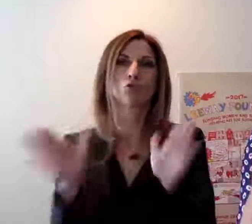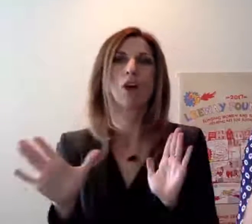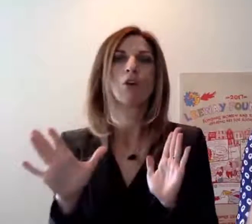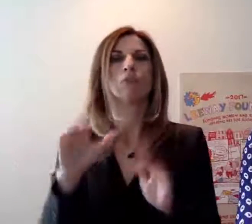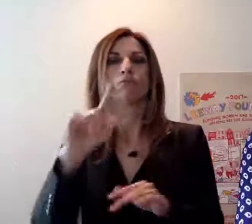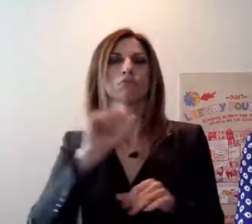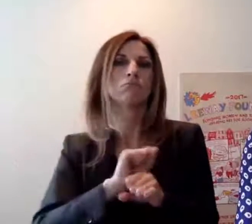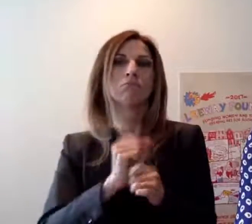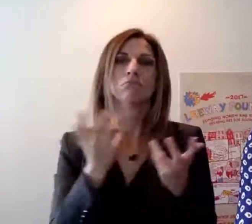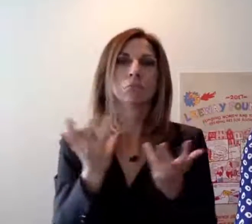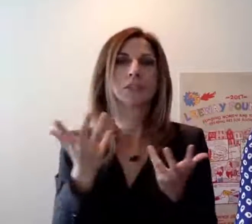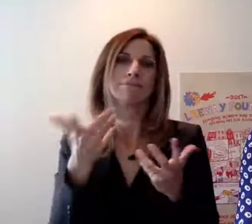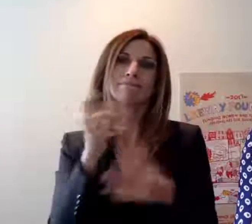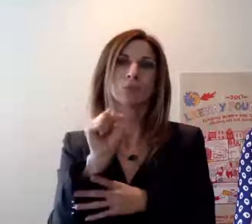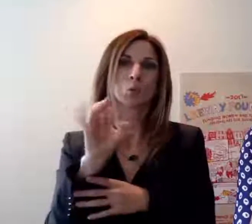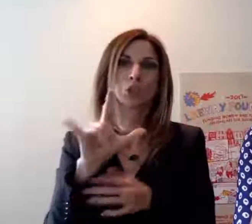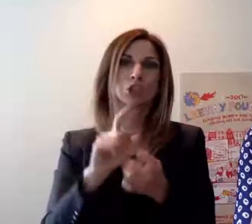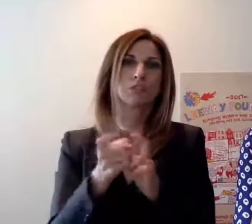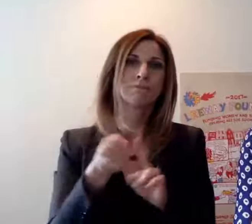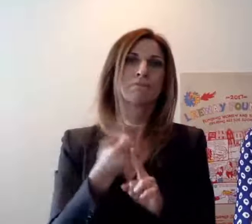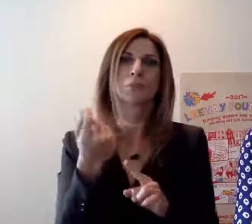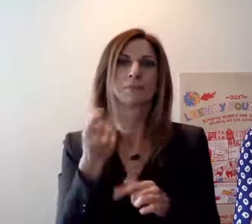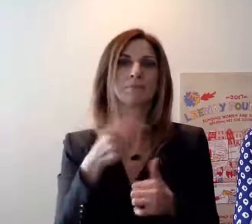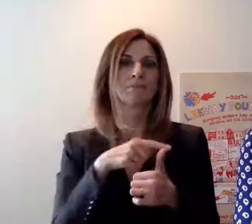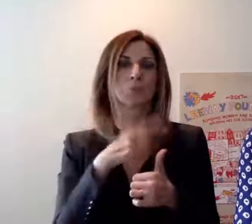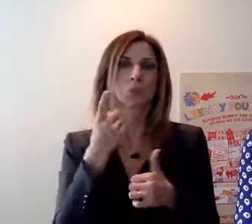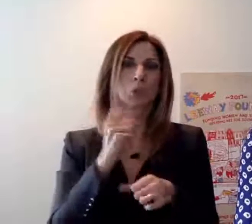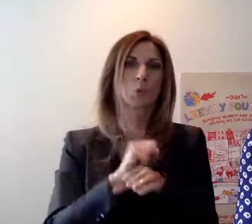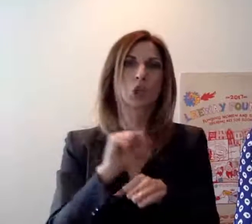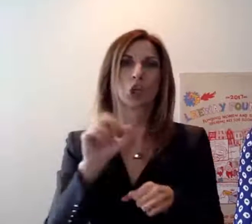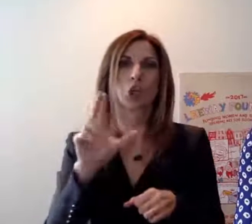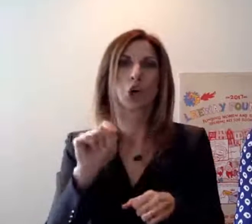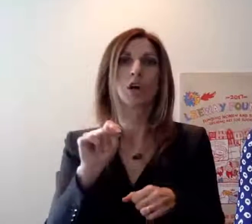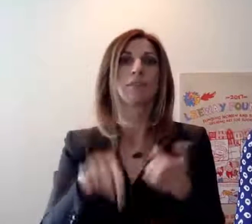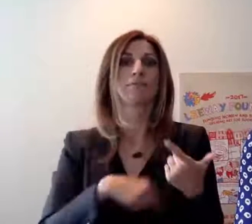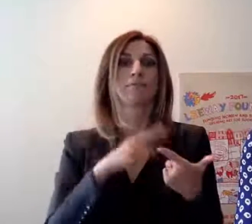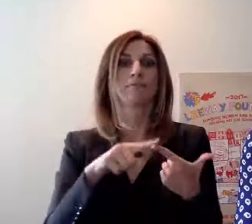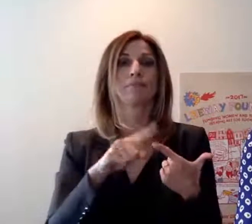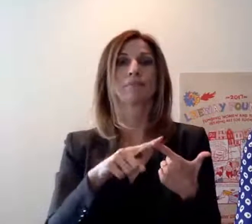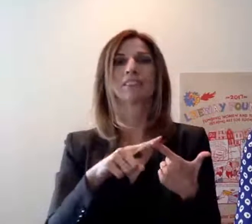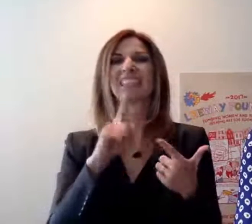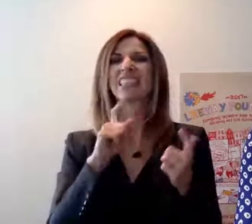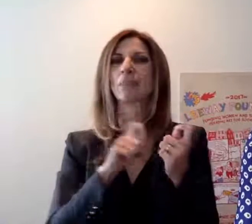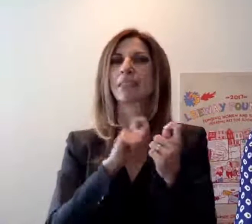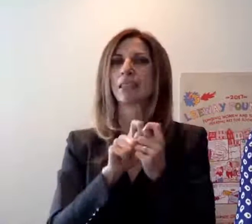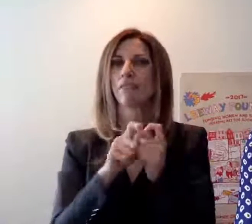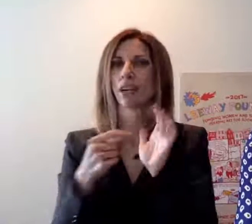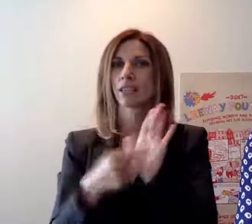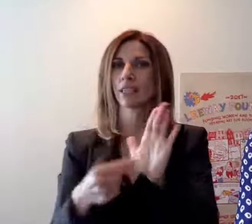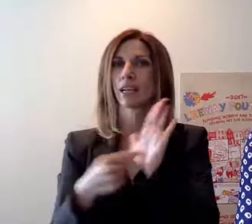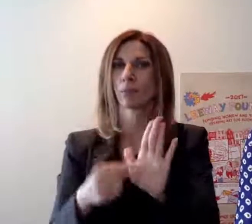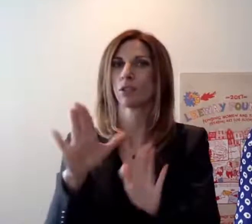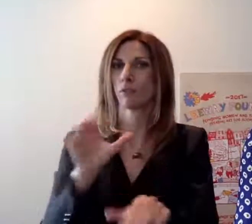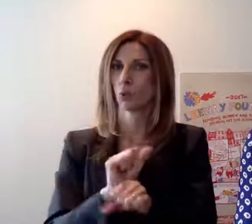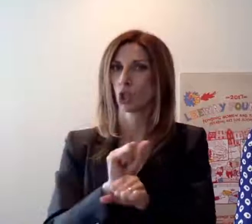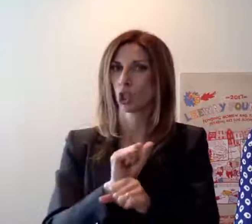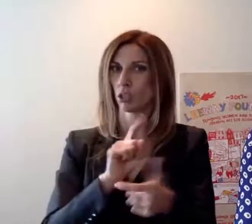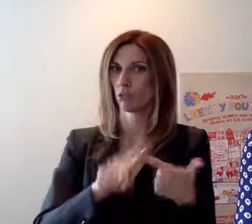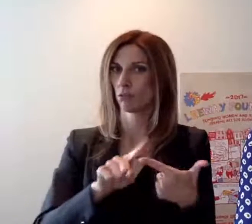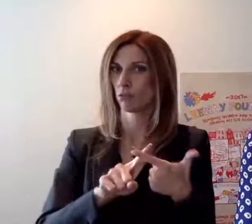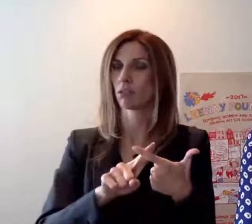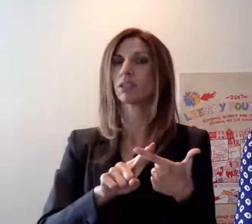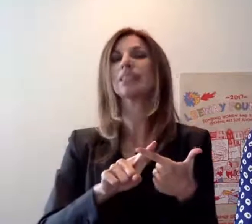question number two, it's asking for specific examples of your work. And so